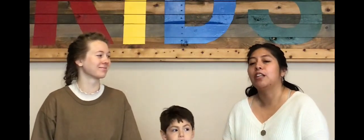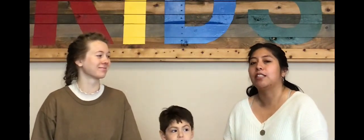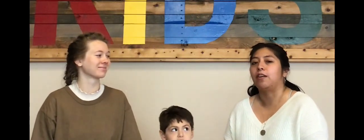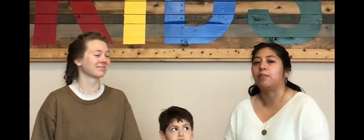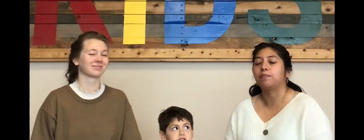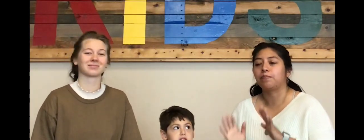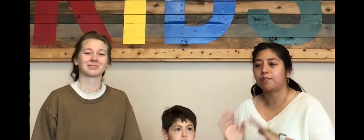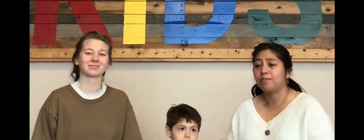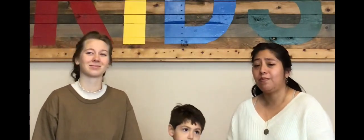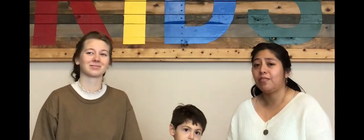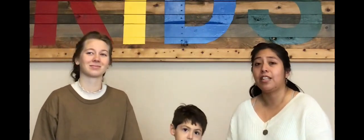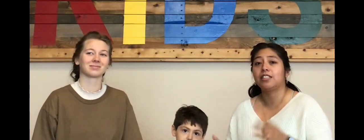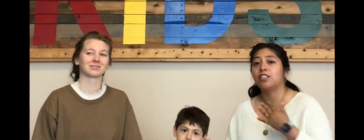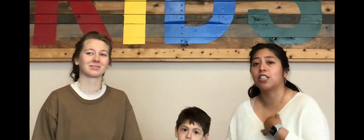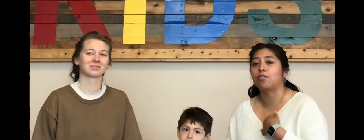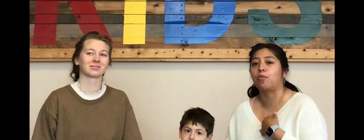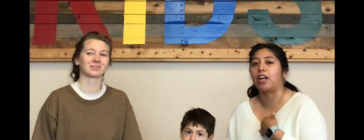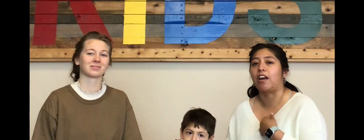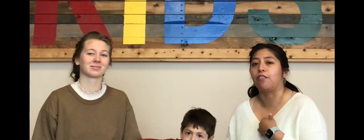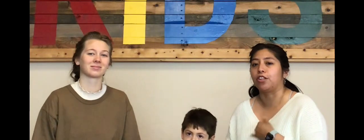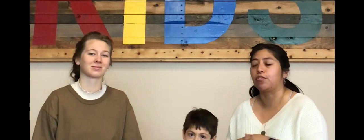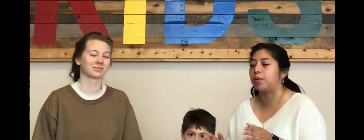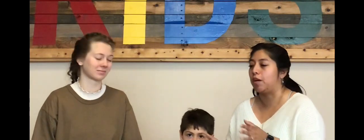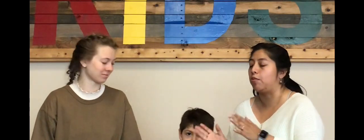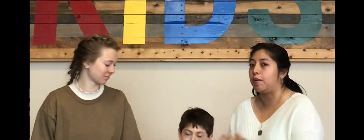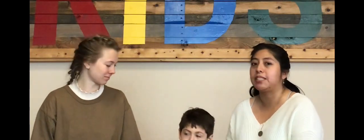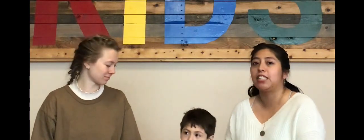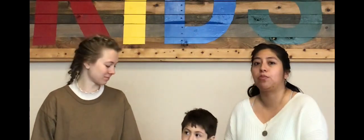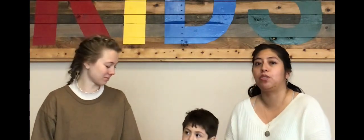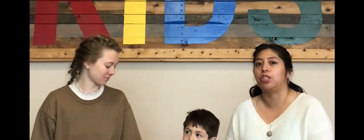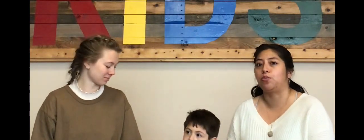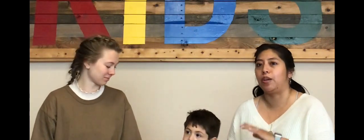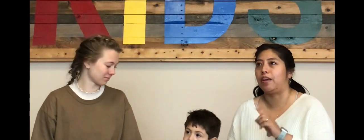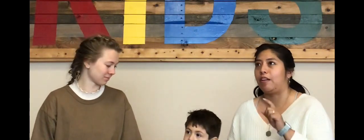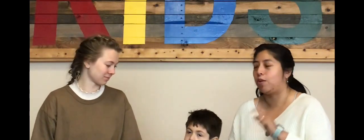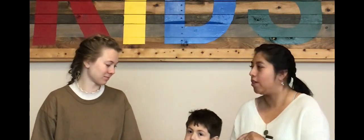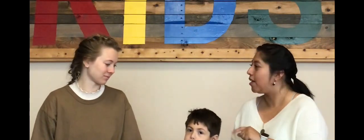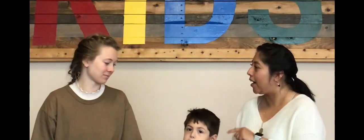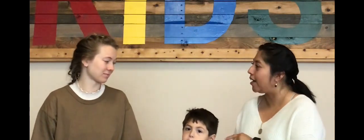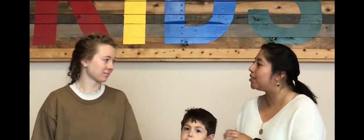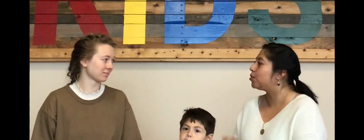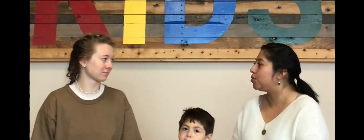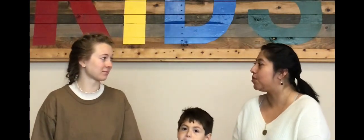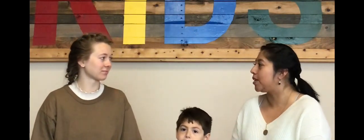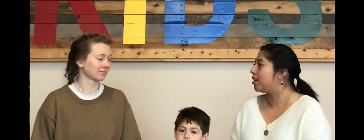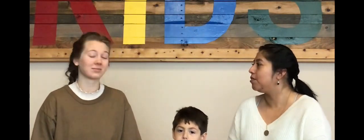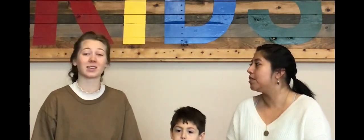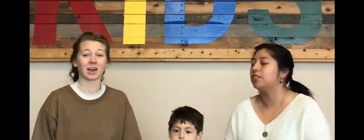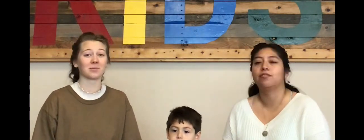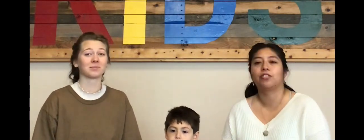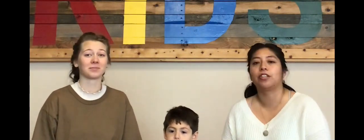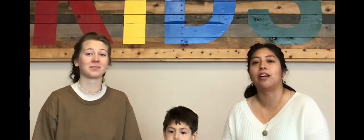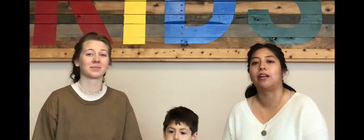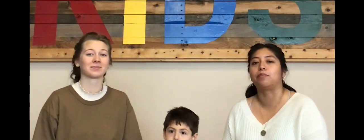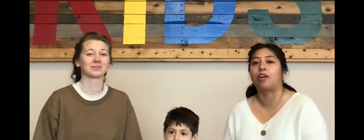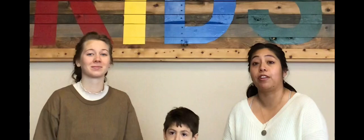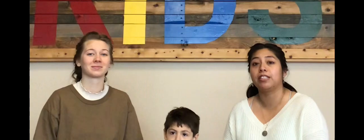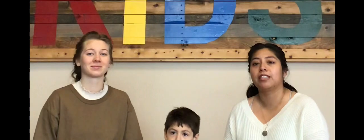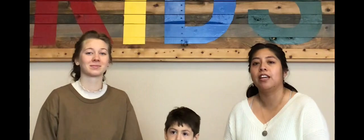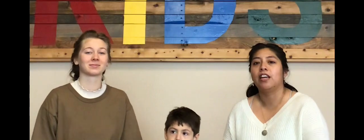So this is just from what I have learned from a couple websites, which we will add to the video for reference if